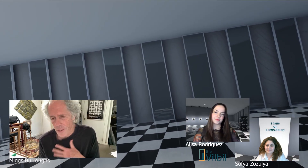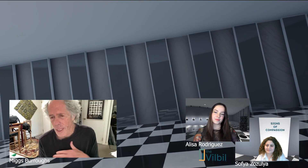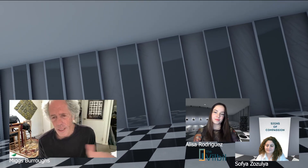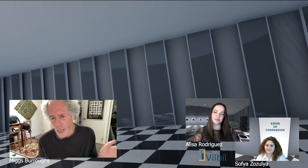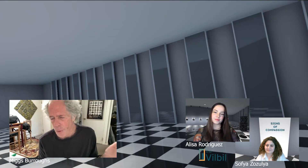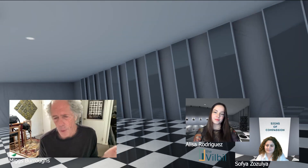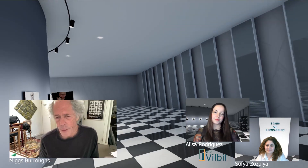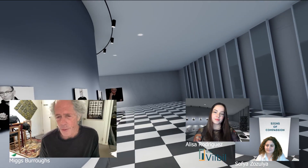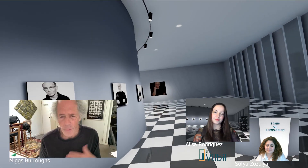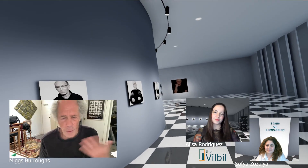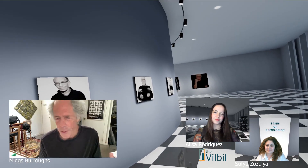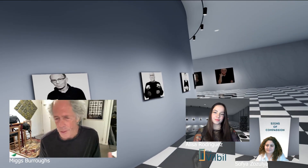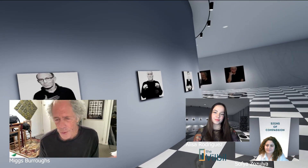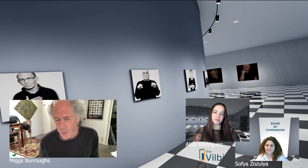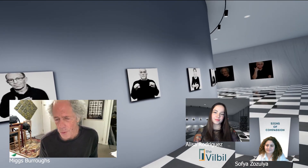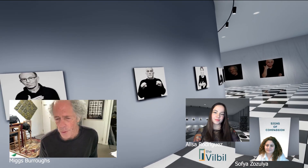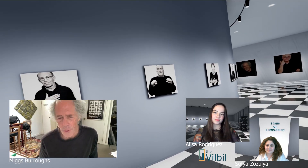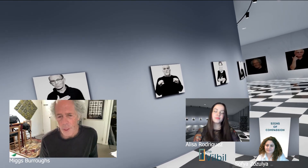out of copyright. You have a right to use her words.